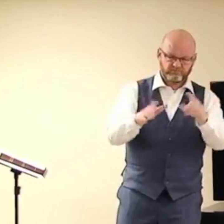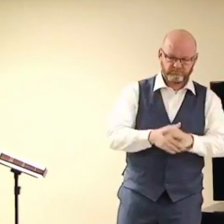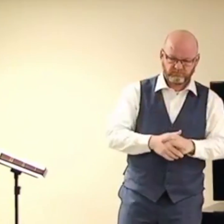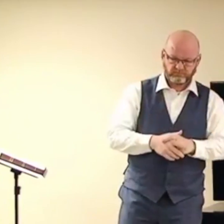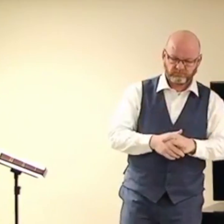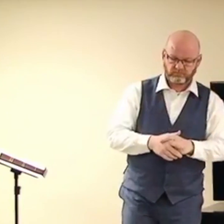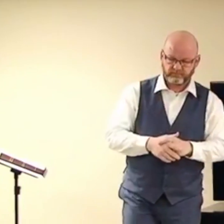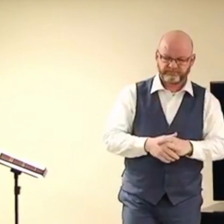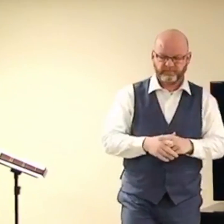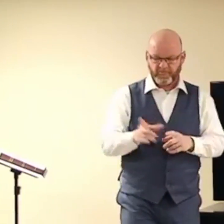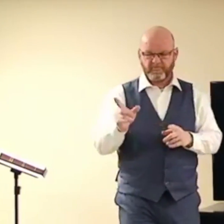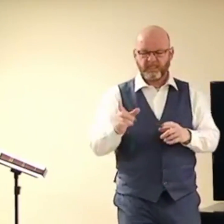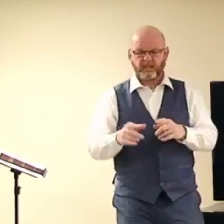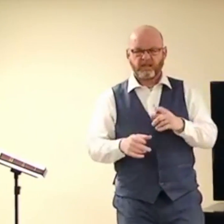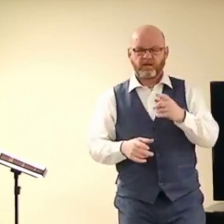talk?